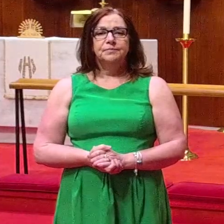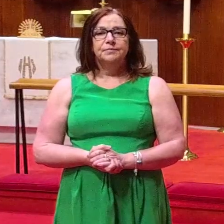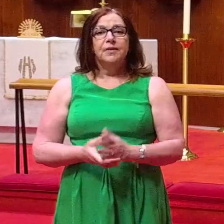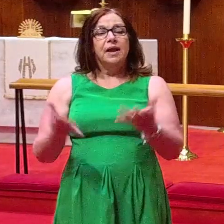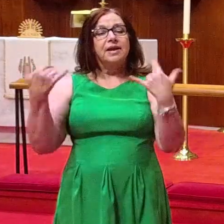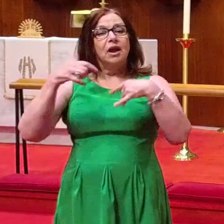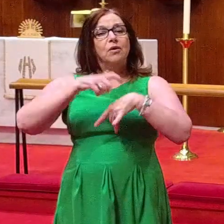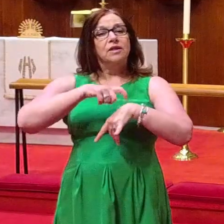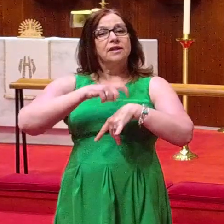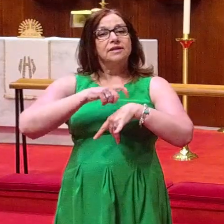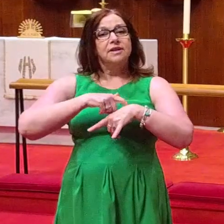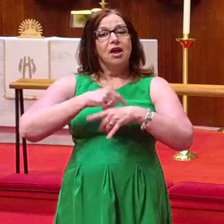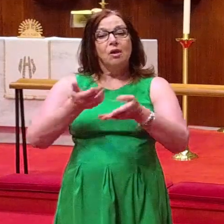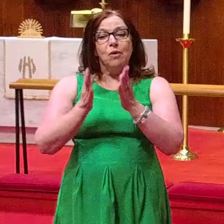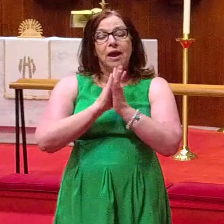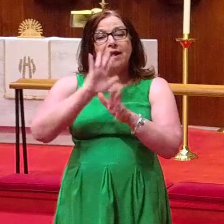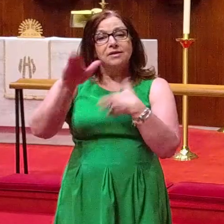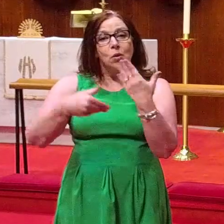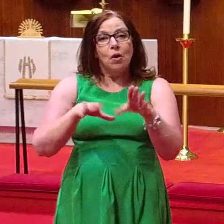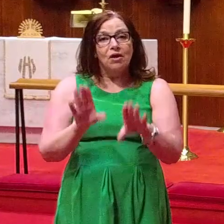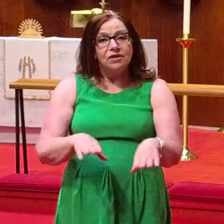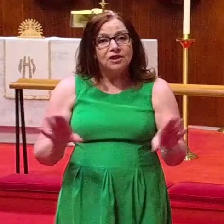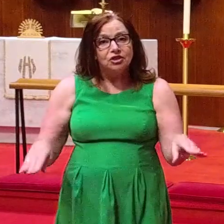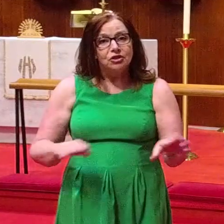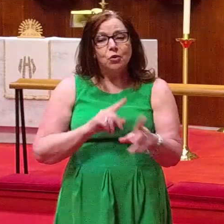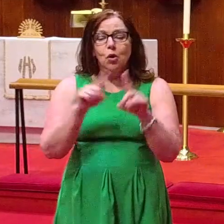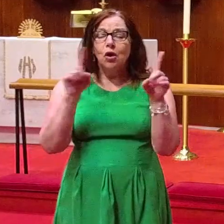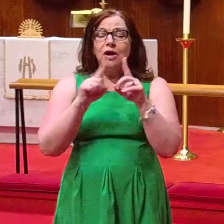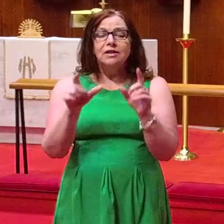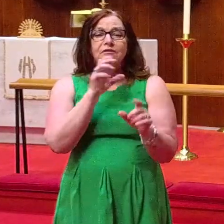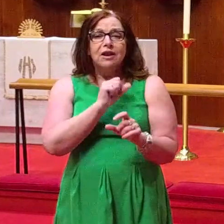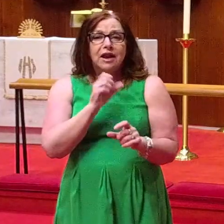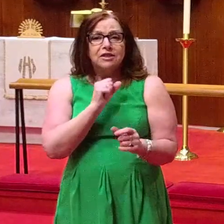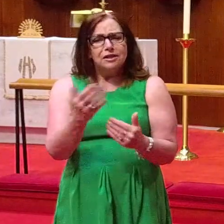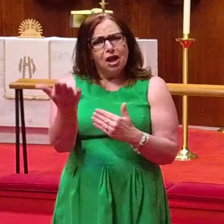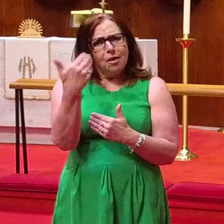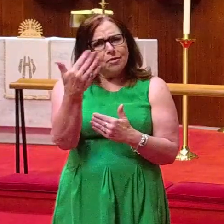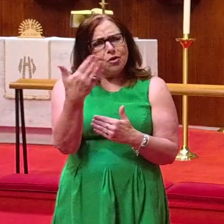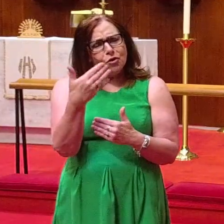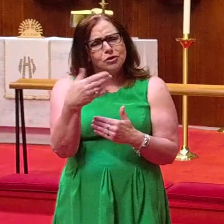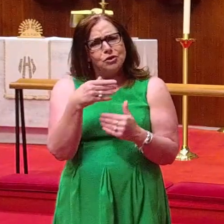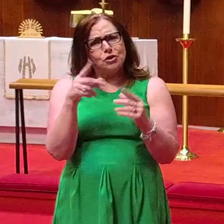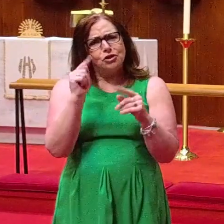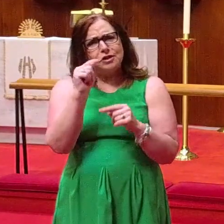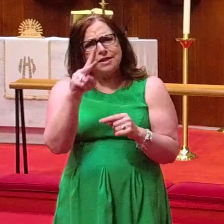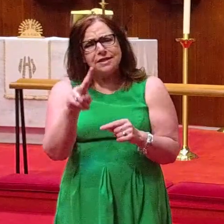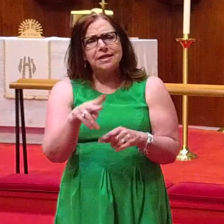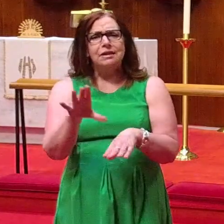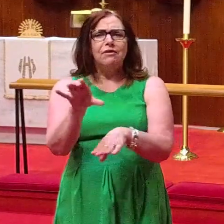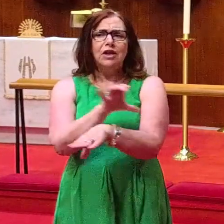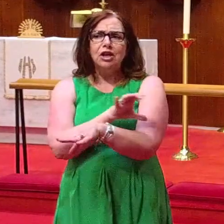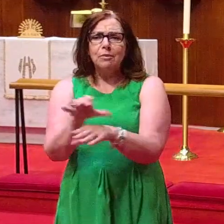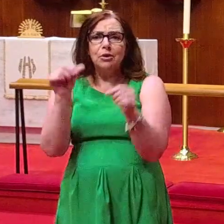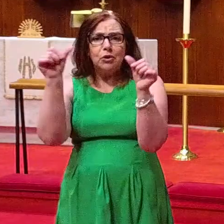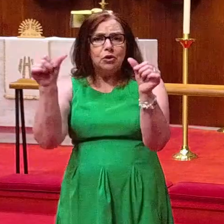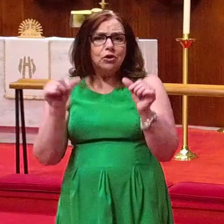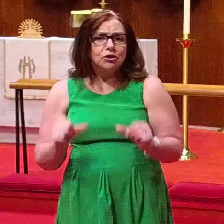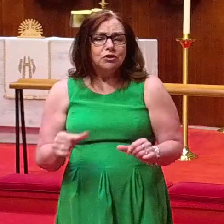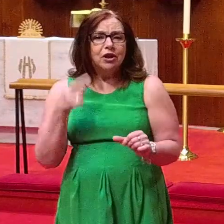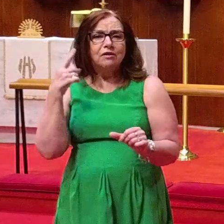At this time, we invite all the children of all ages to come closer to the screen, to the TV screen, for